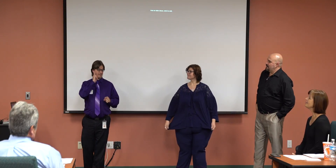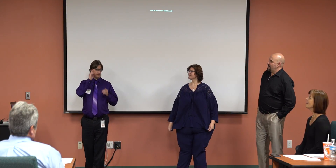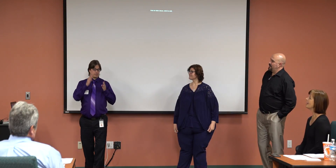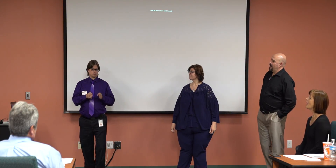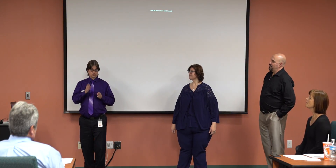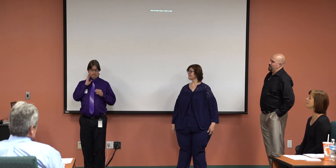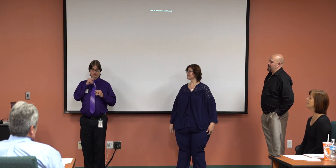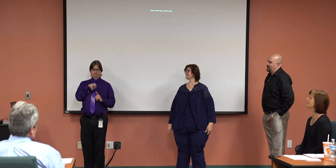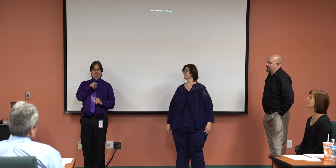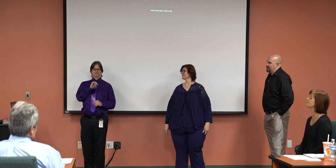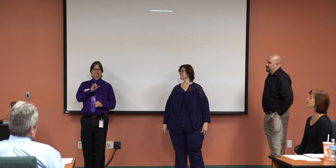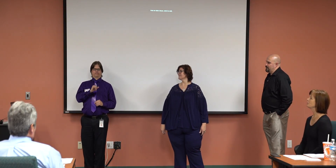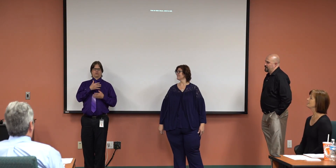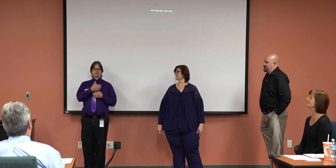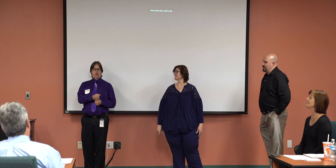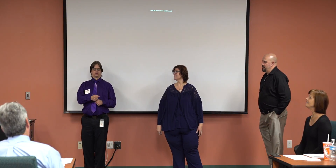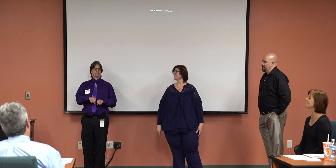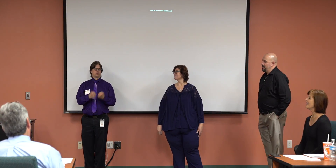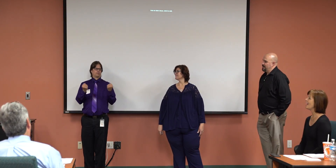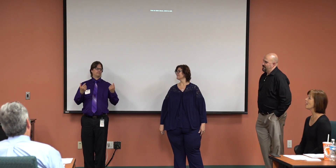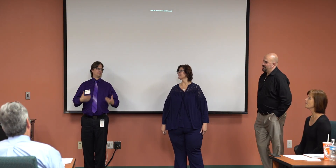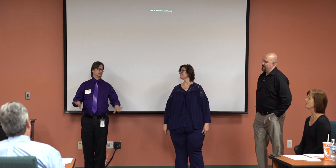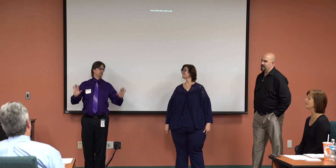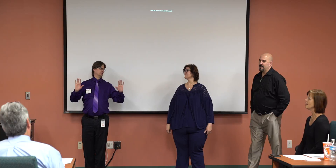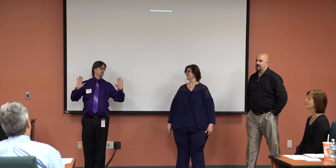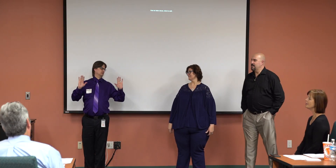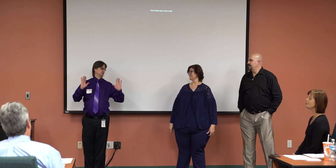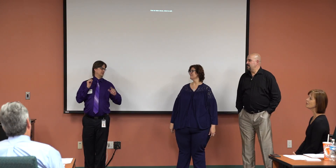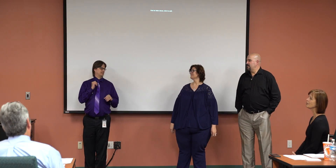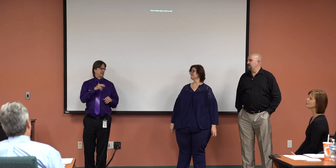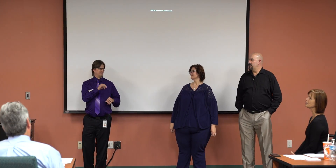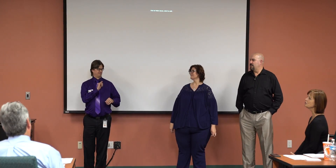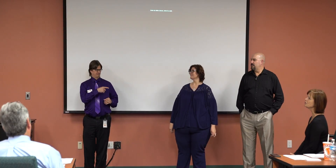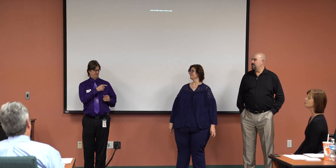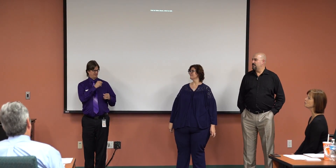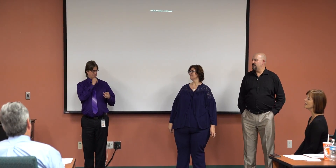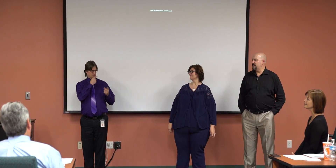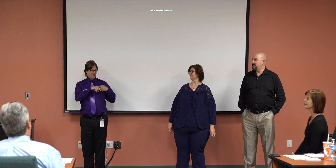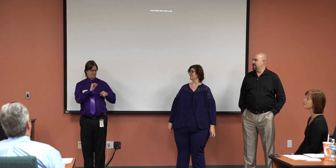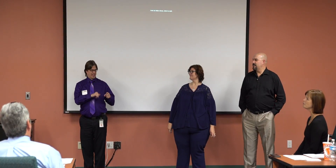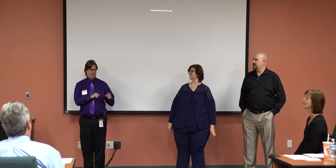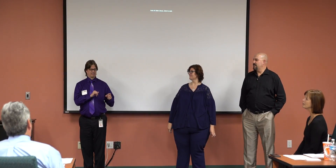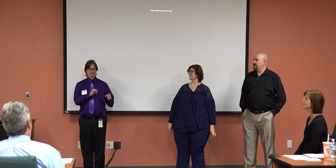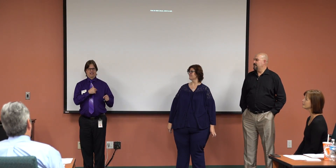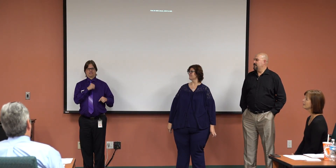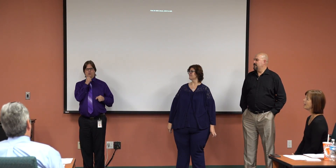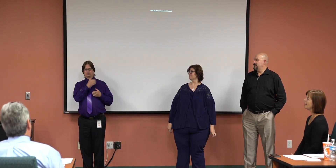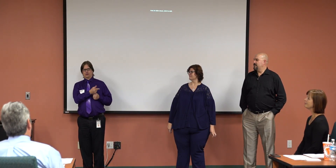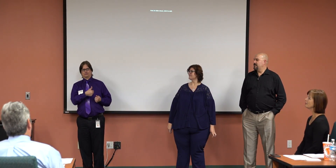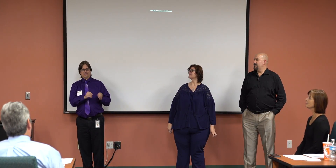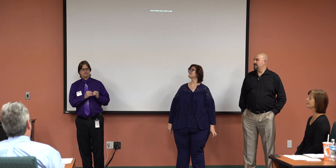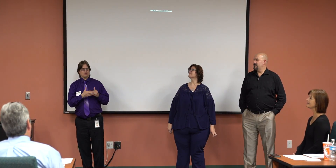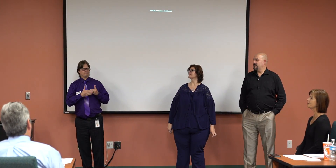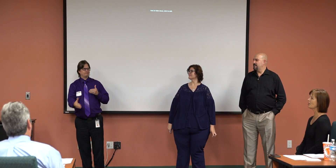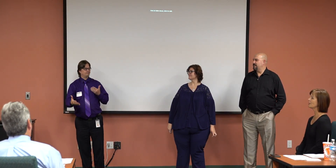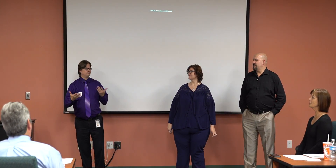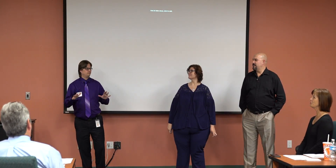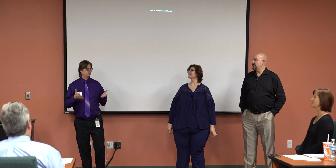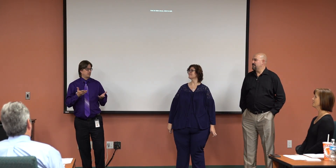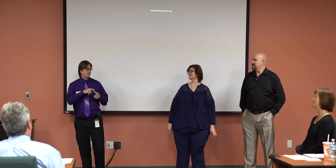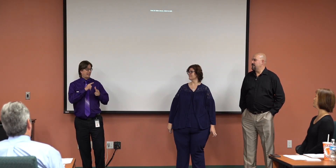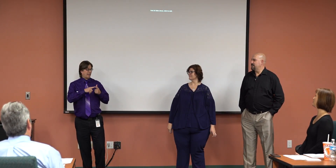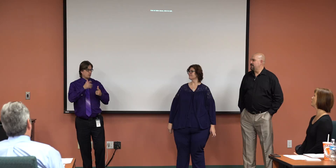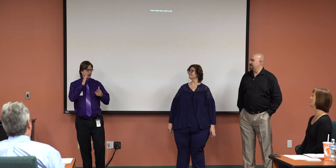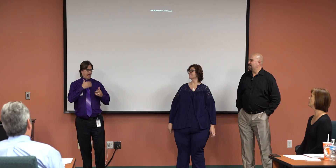If I see that happen and a deaf person sees that happen, then they're going to lose the trust that you built. And they're not